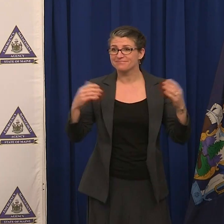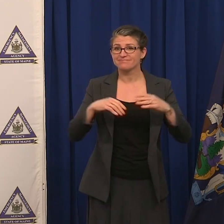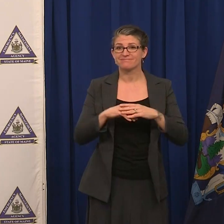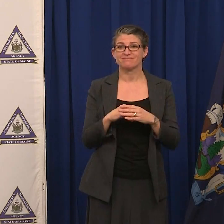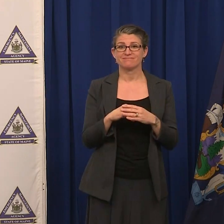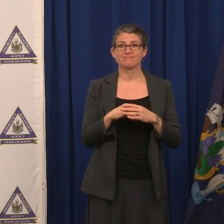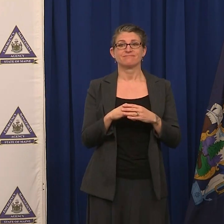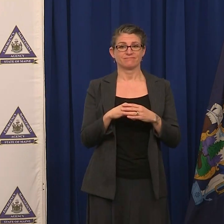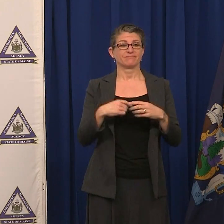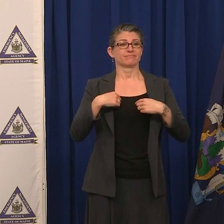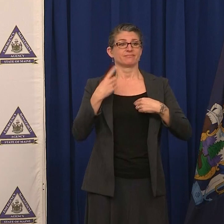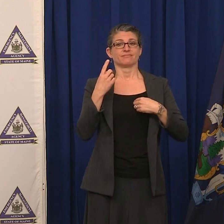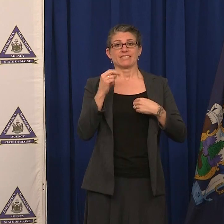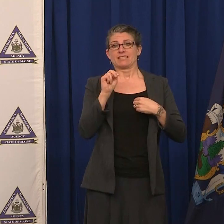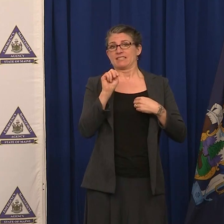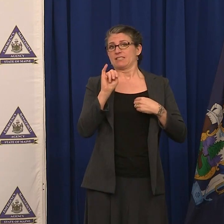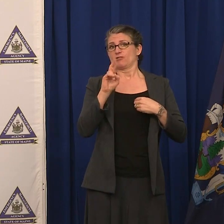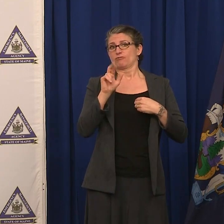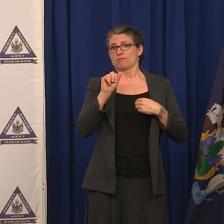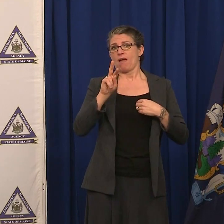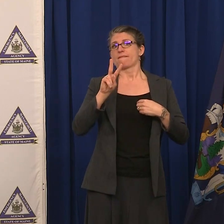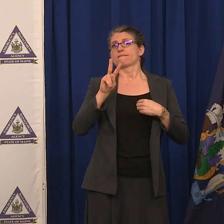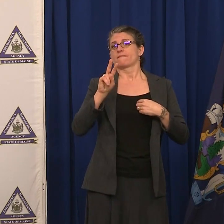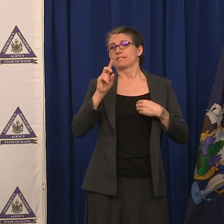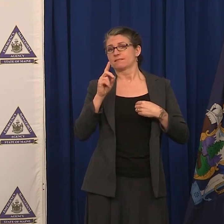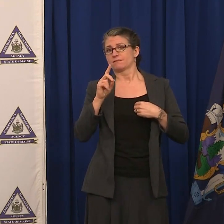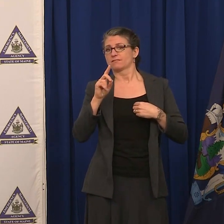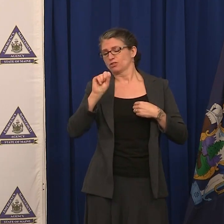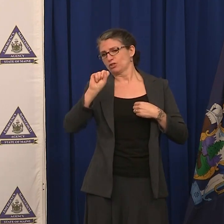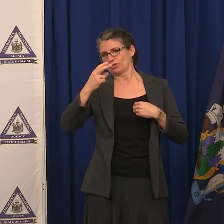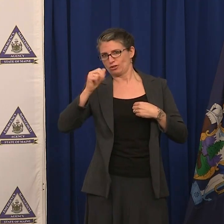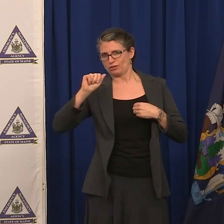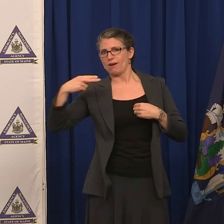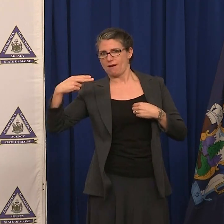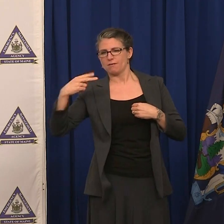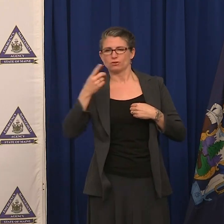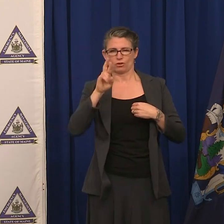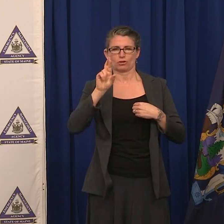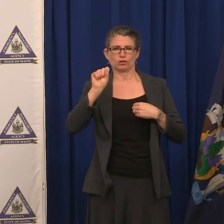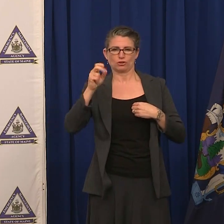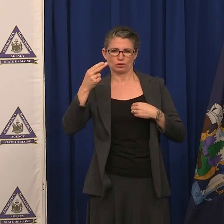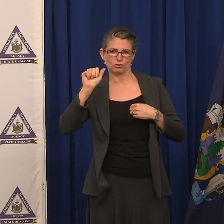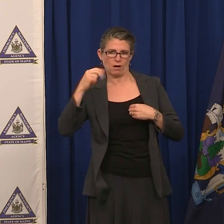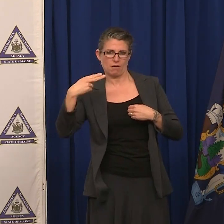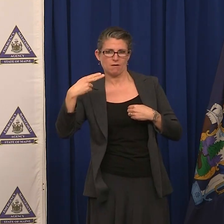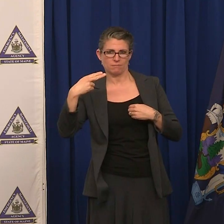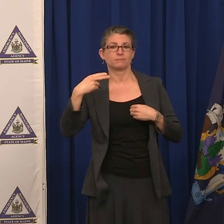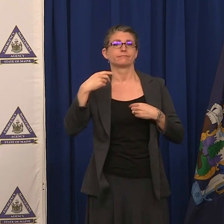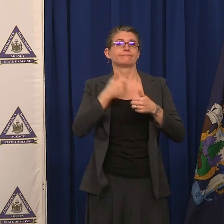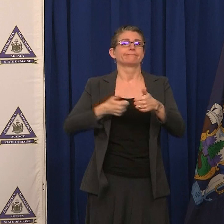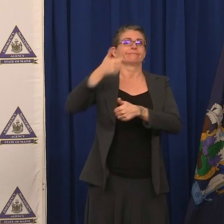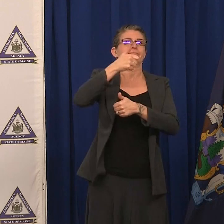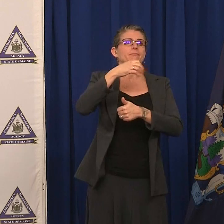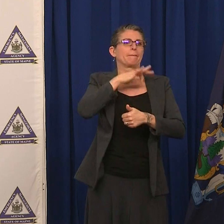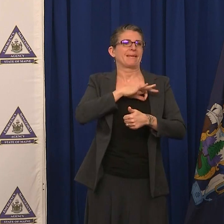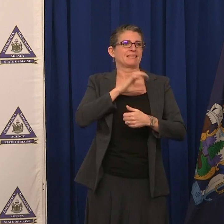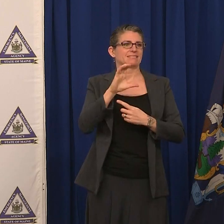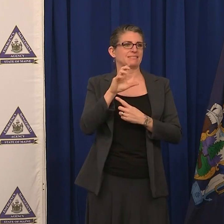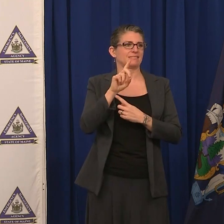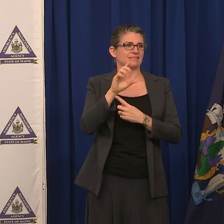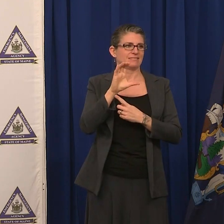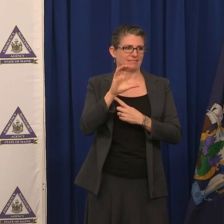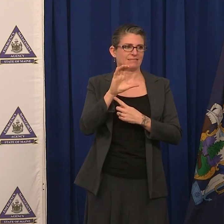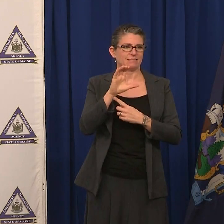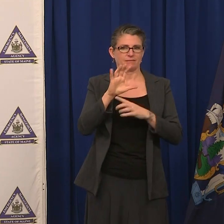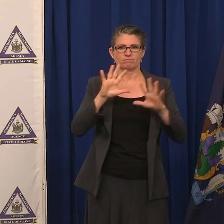My name is Nirav Shah, and I am the director of the State of Maine Center for Disease Control and Prevention. And we